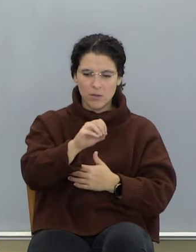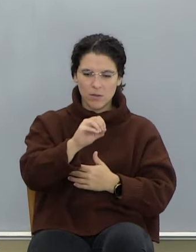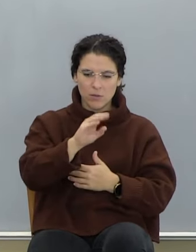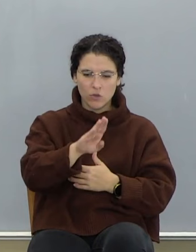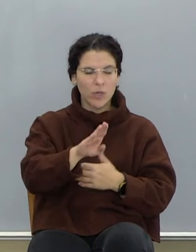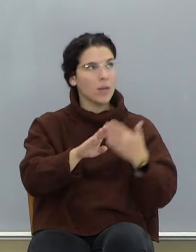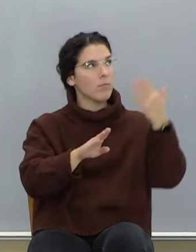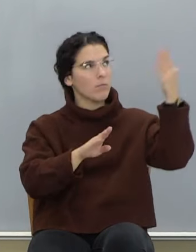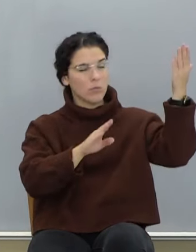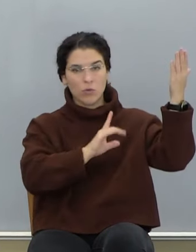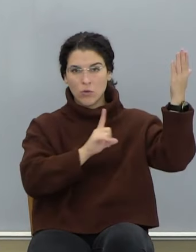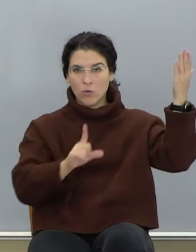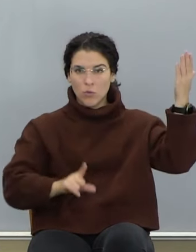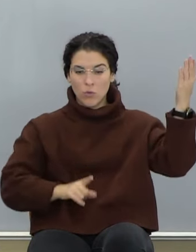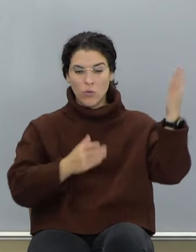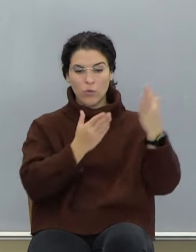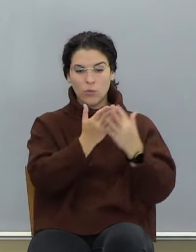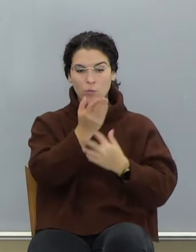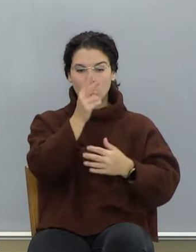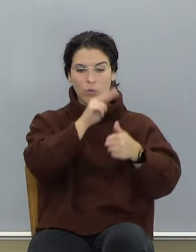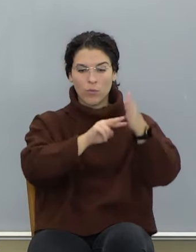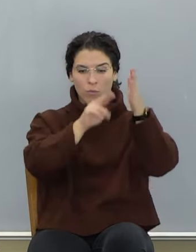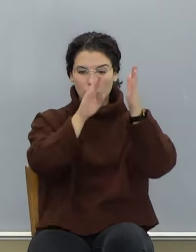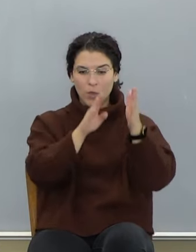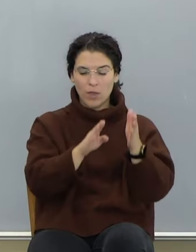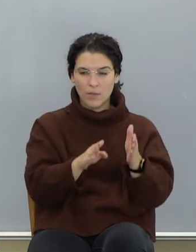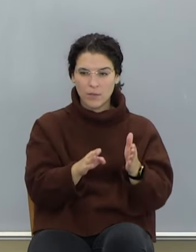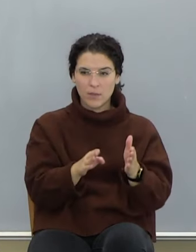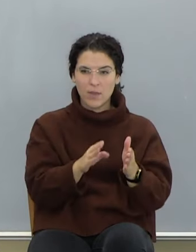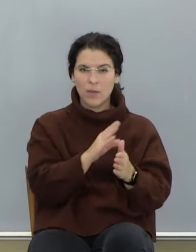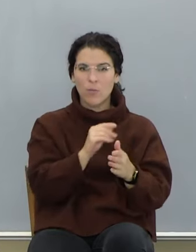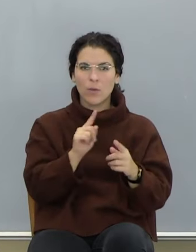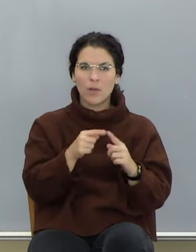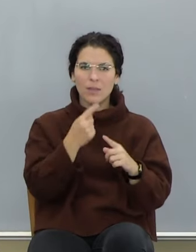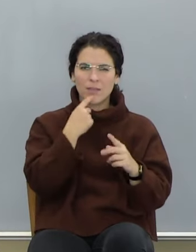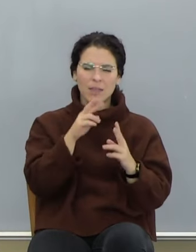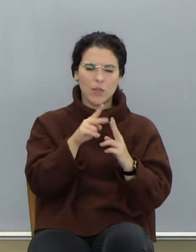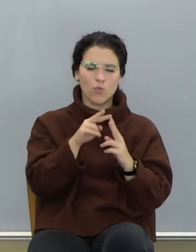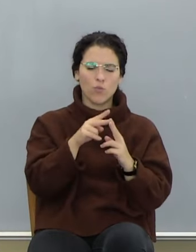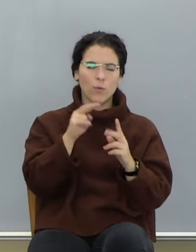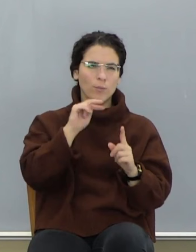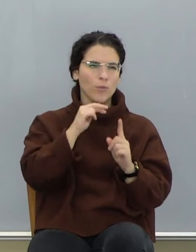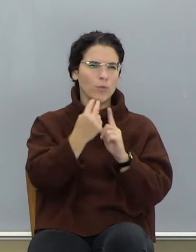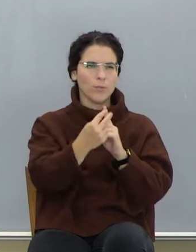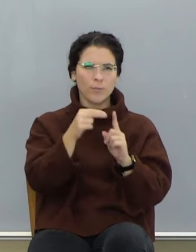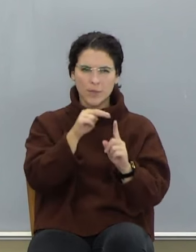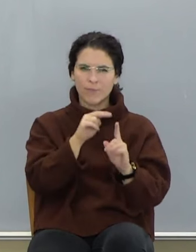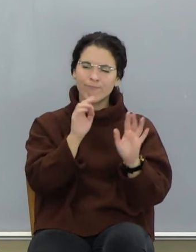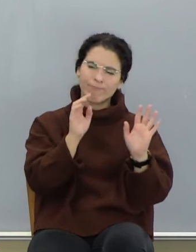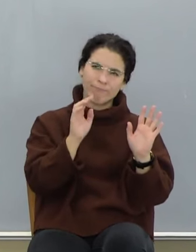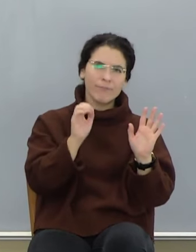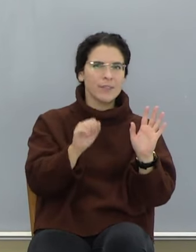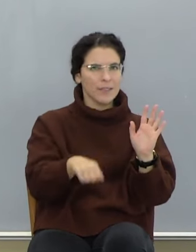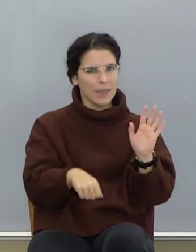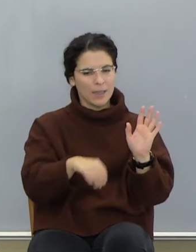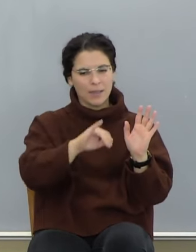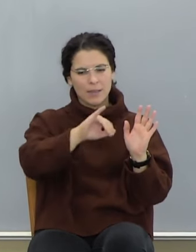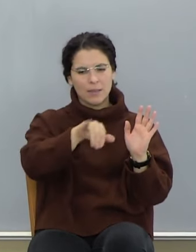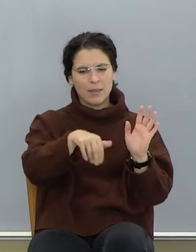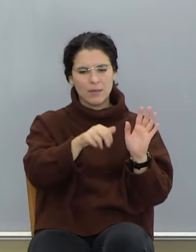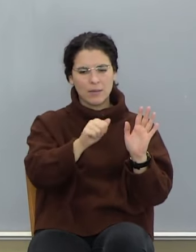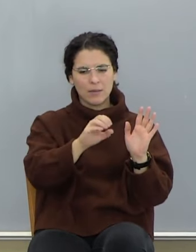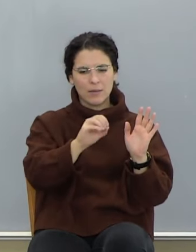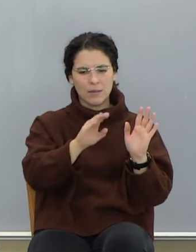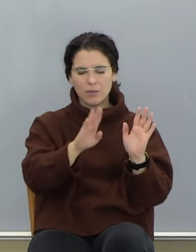let's let the Lord via the prophecy here. And when I say a dual perspective, yes, is Jacob talking